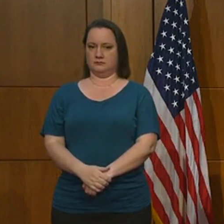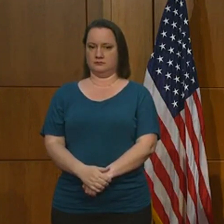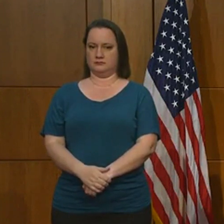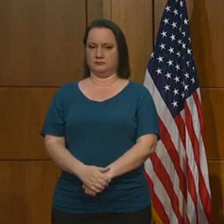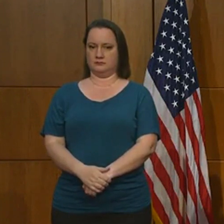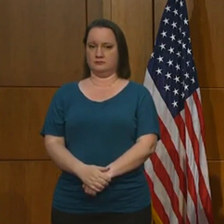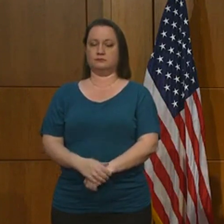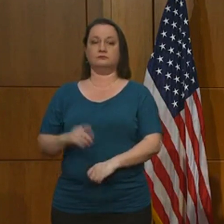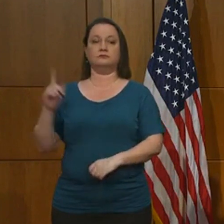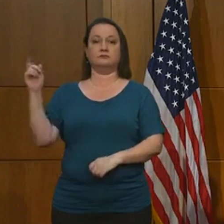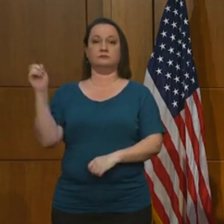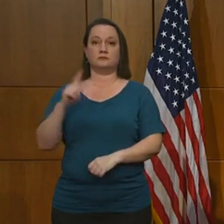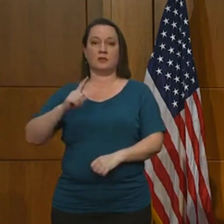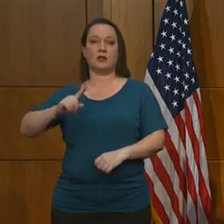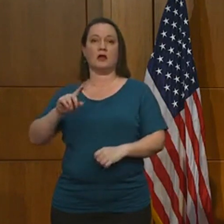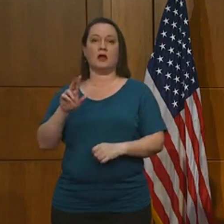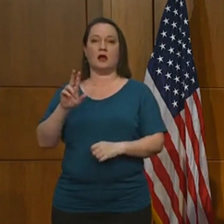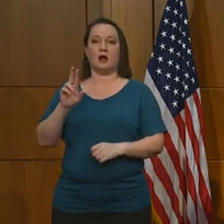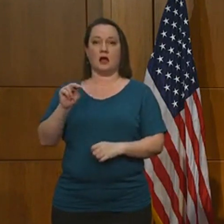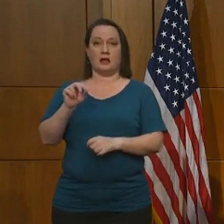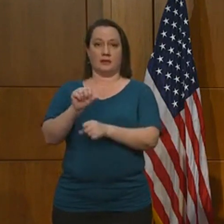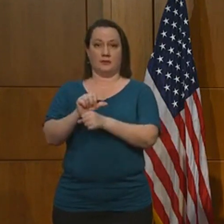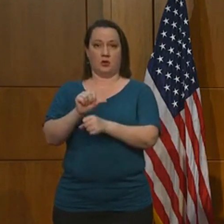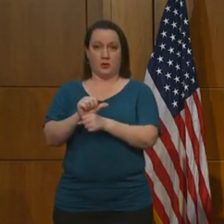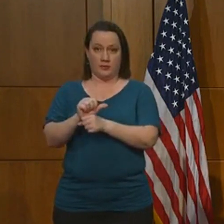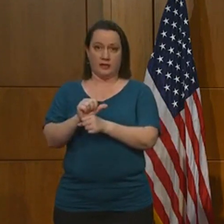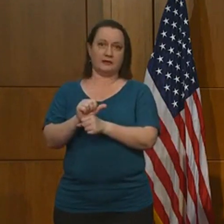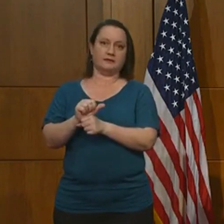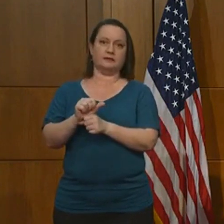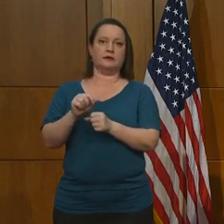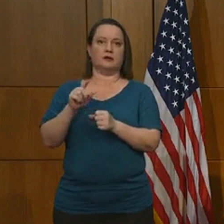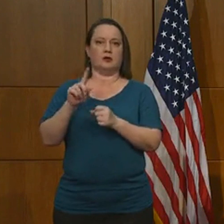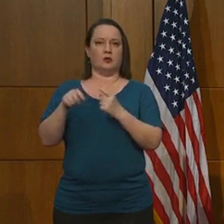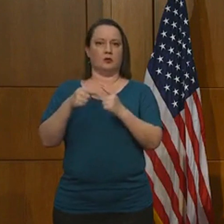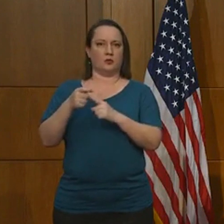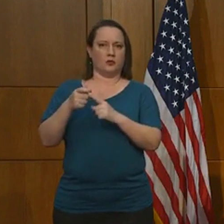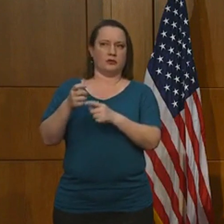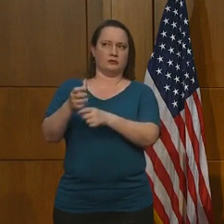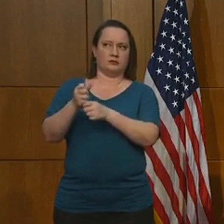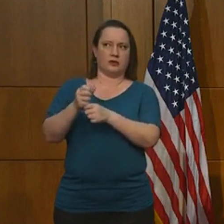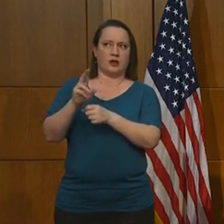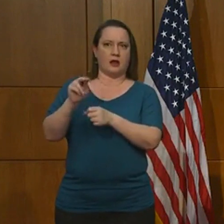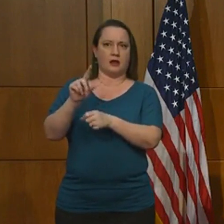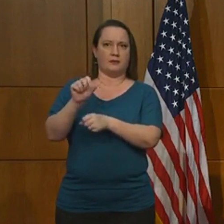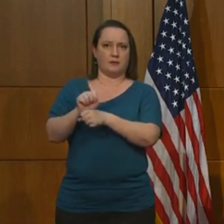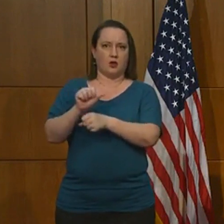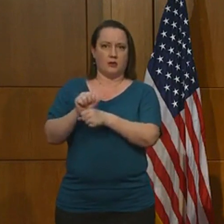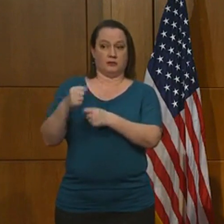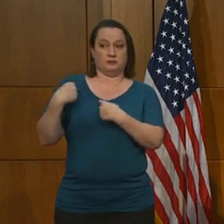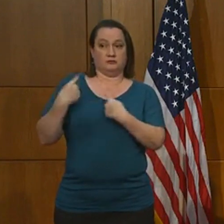back? And how concerned are you about the unemployment trust fund being depleted?